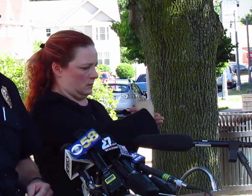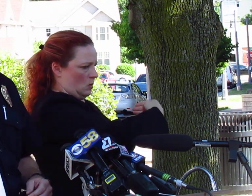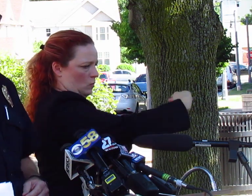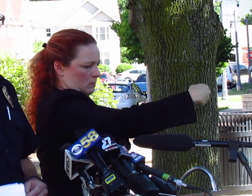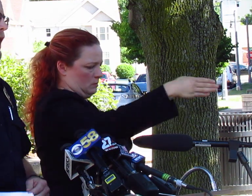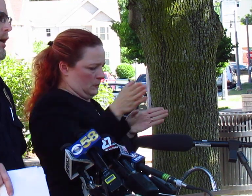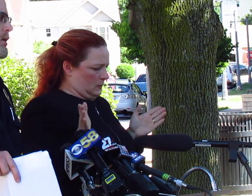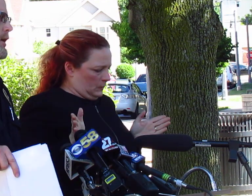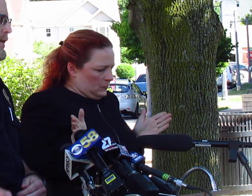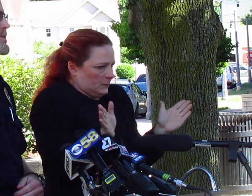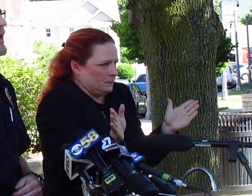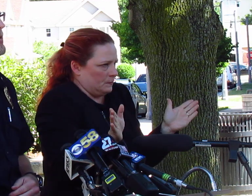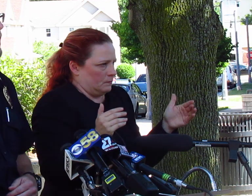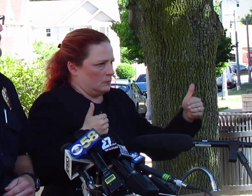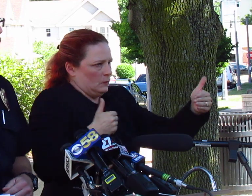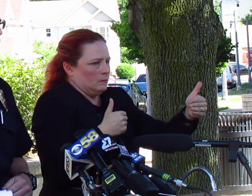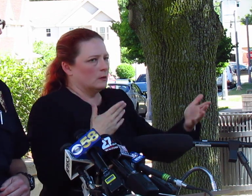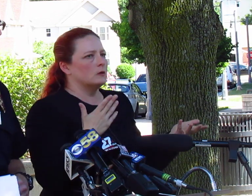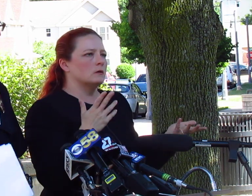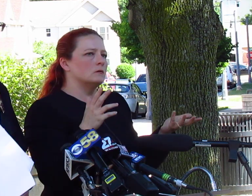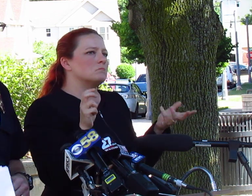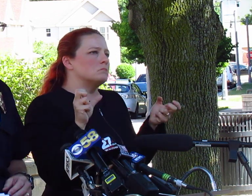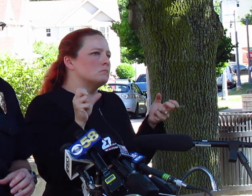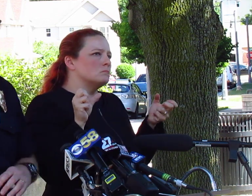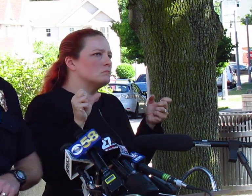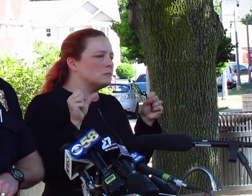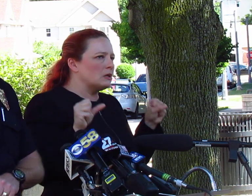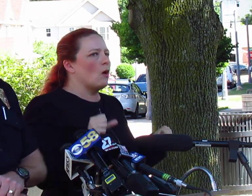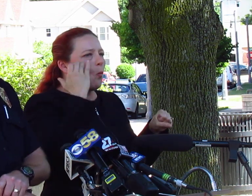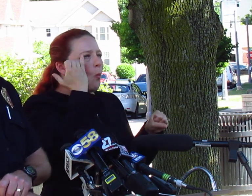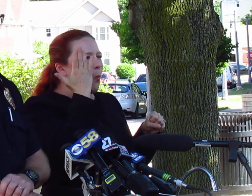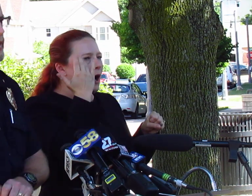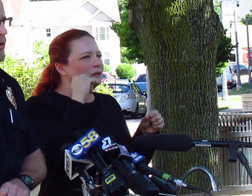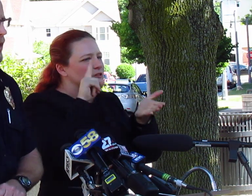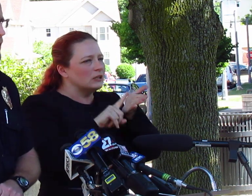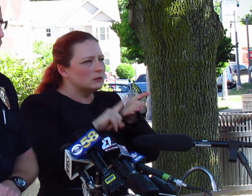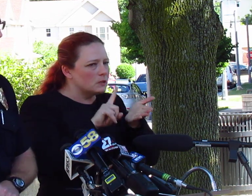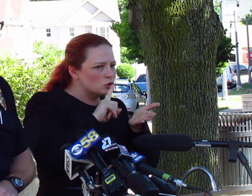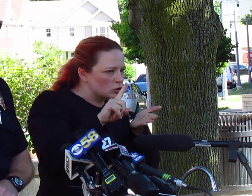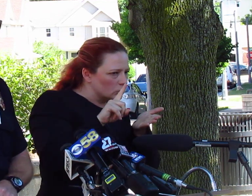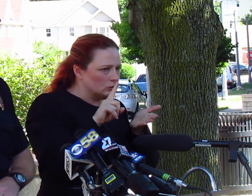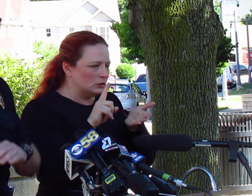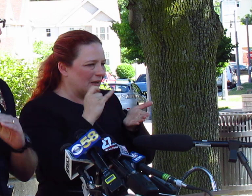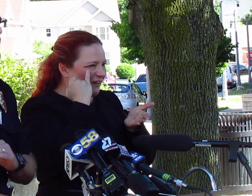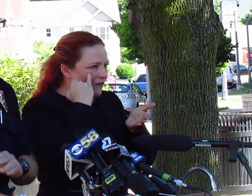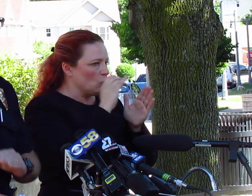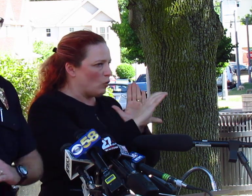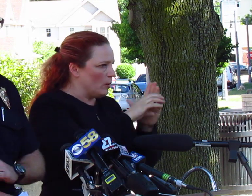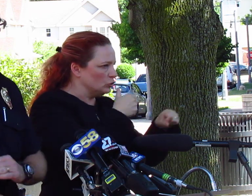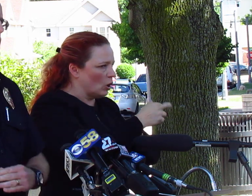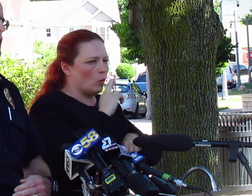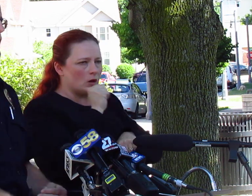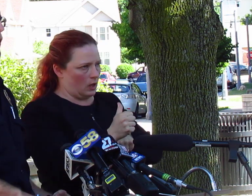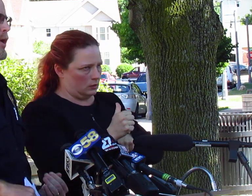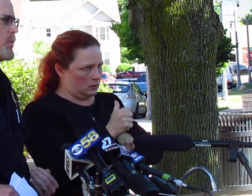it can, as long as our investigators are out there working on determining if this is gonna go in the realm of criminal or not. Once we've made